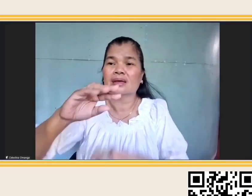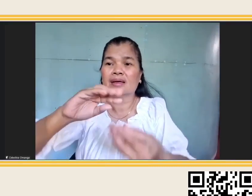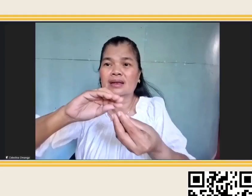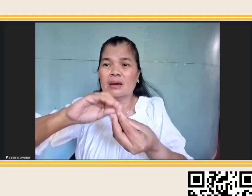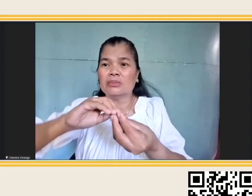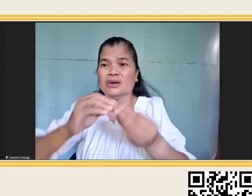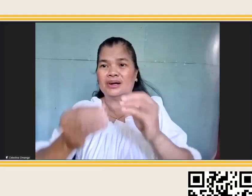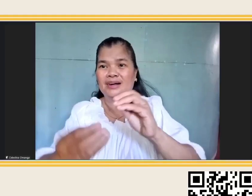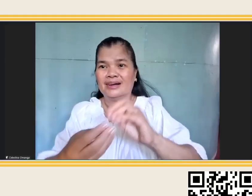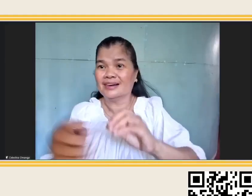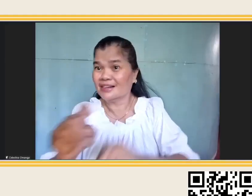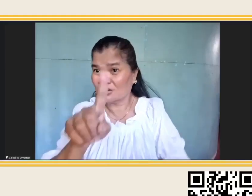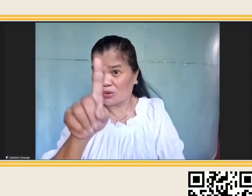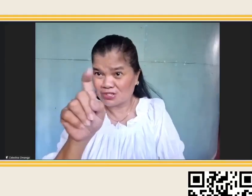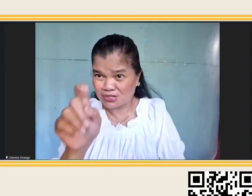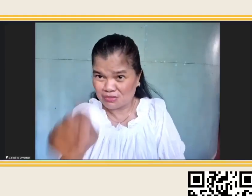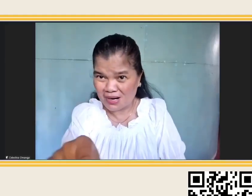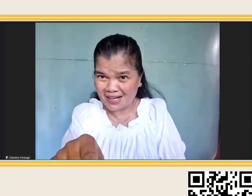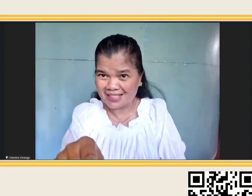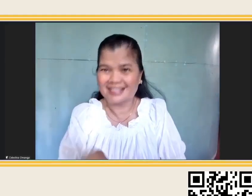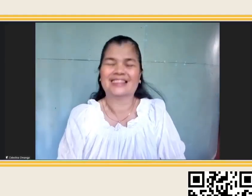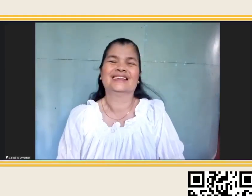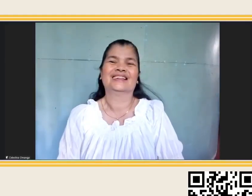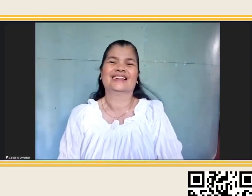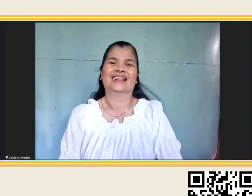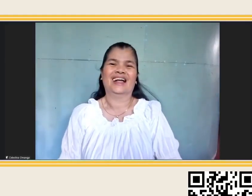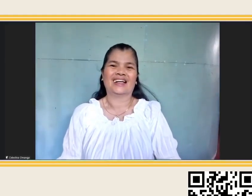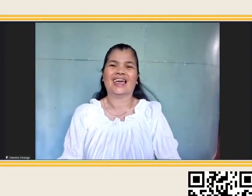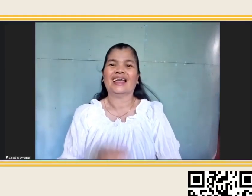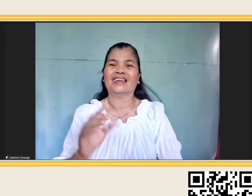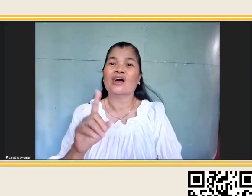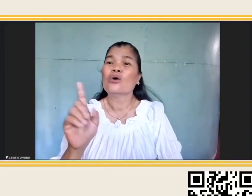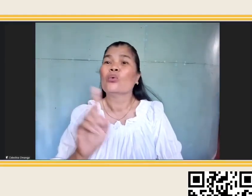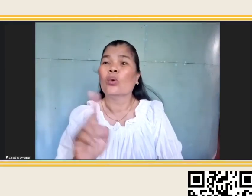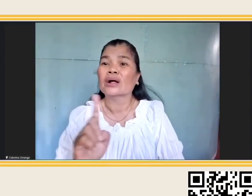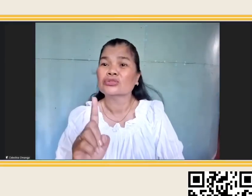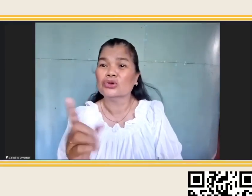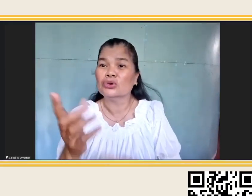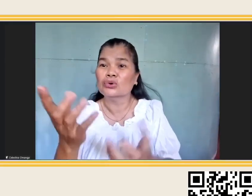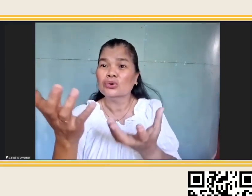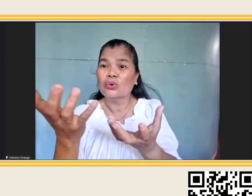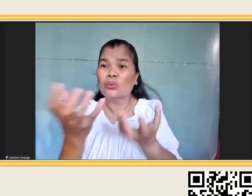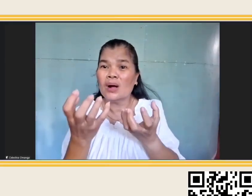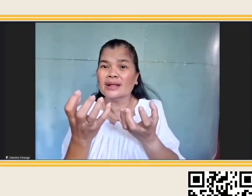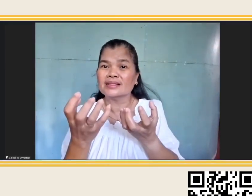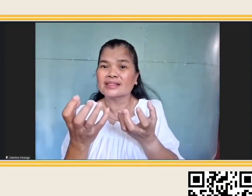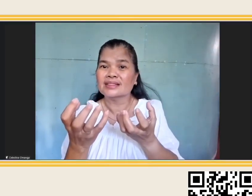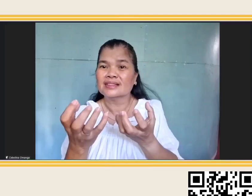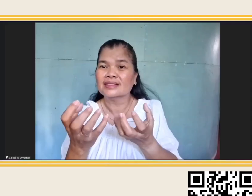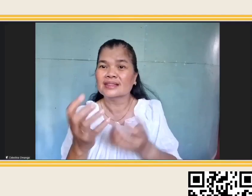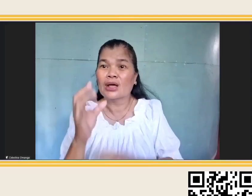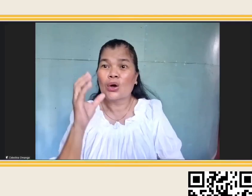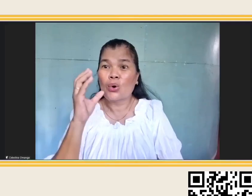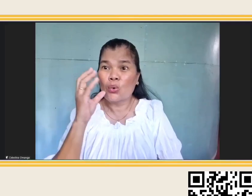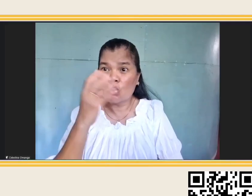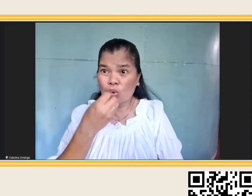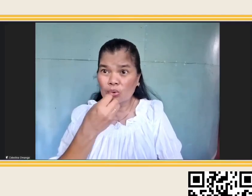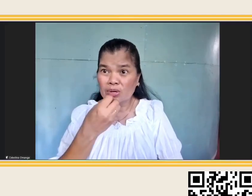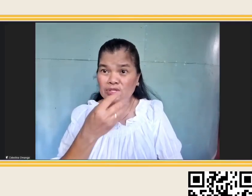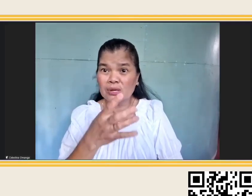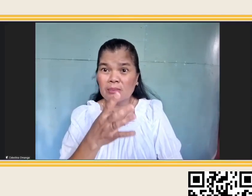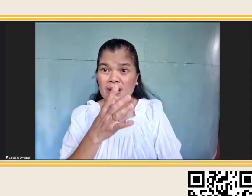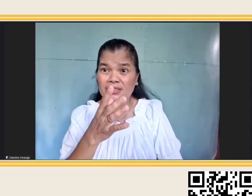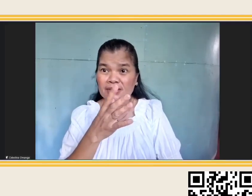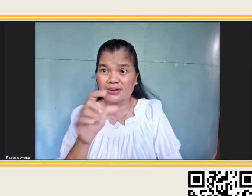CP number? Question mark. Again, what do you want?